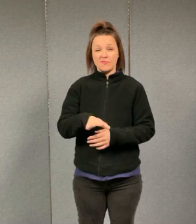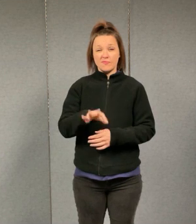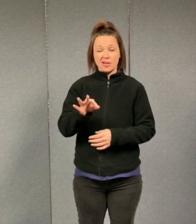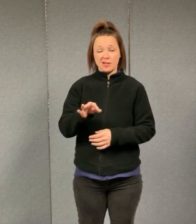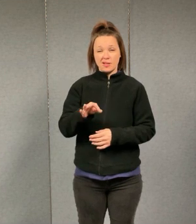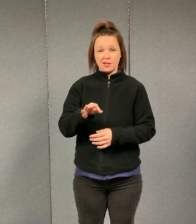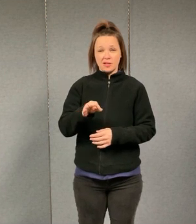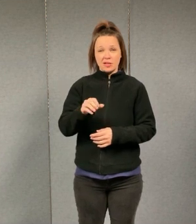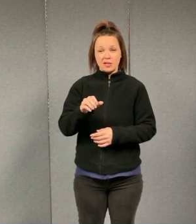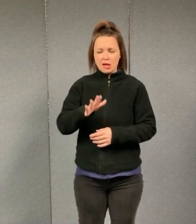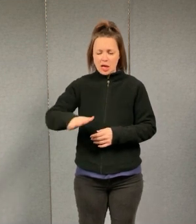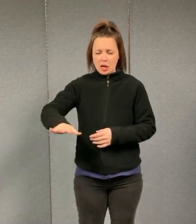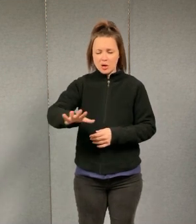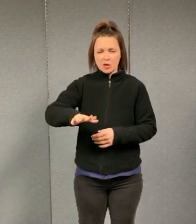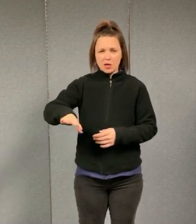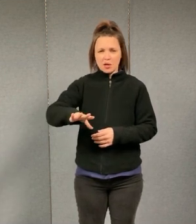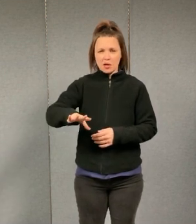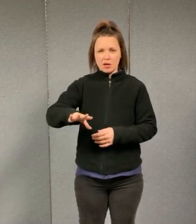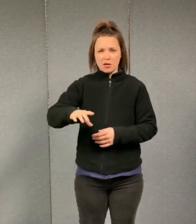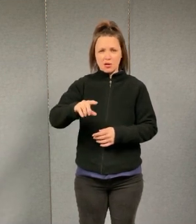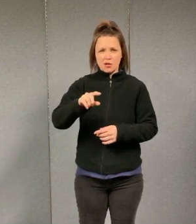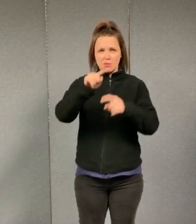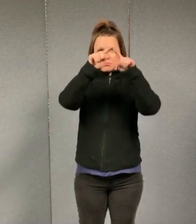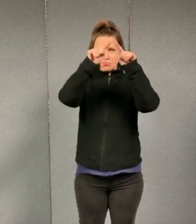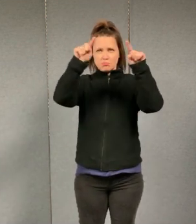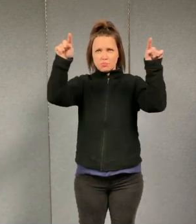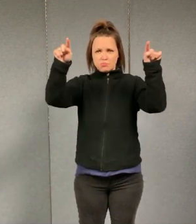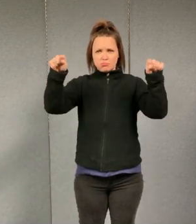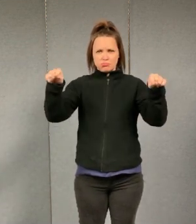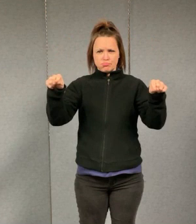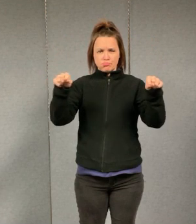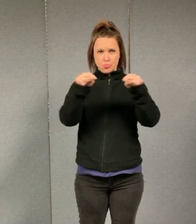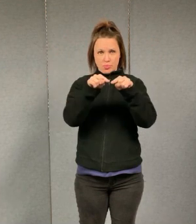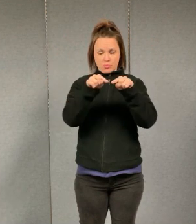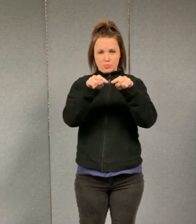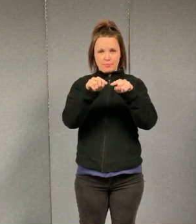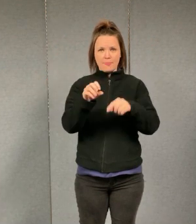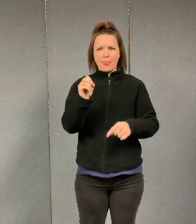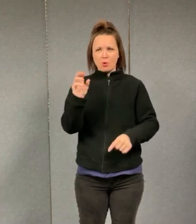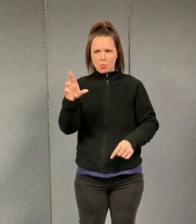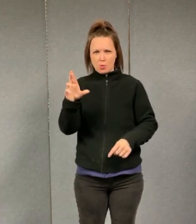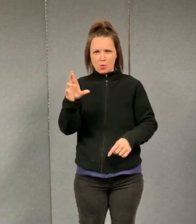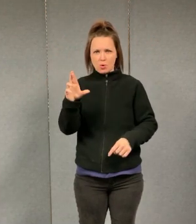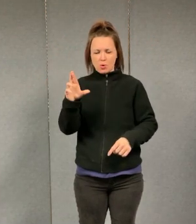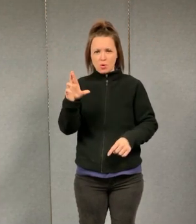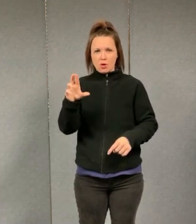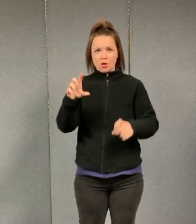be using the new formulas that we learned yesterday about how to find the volume